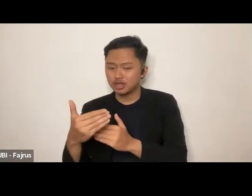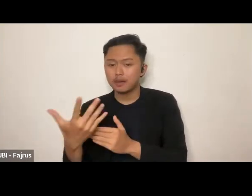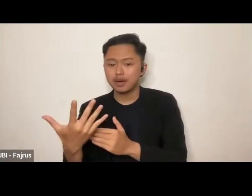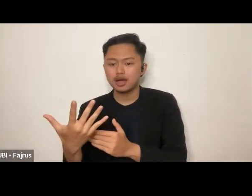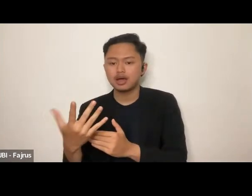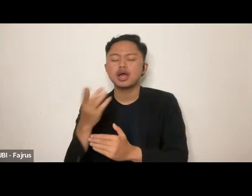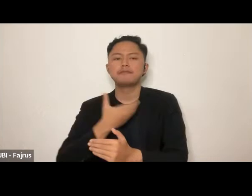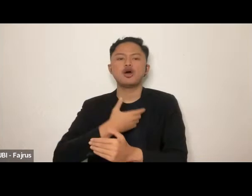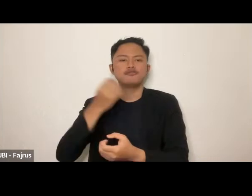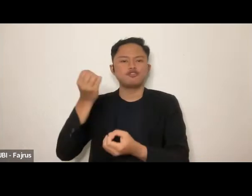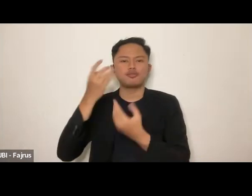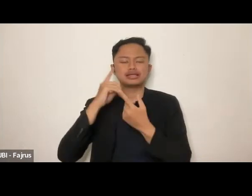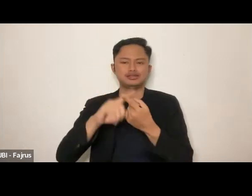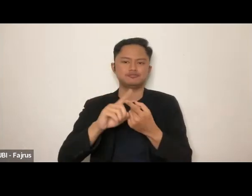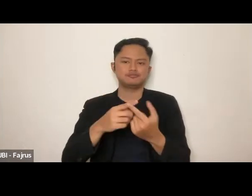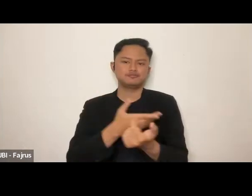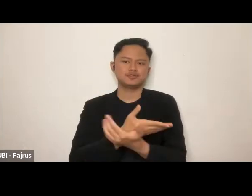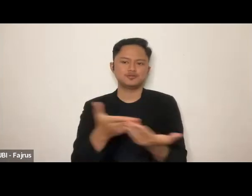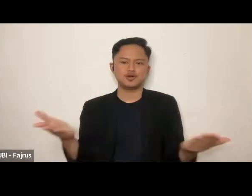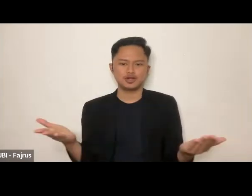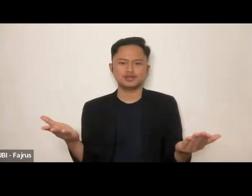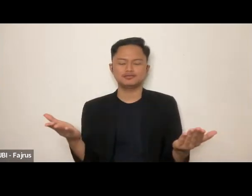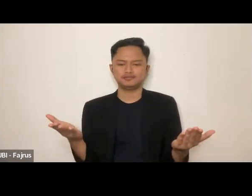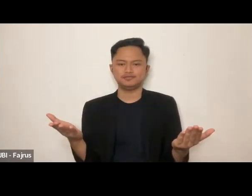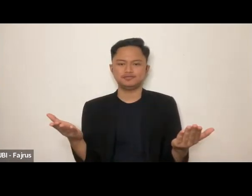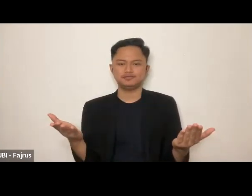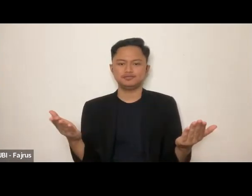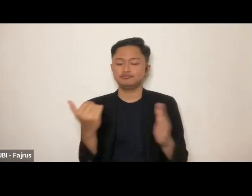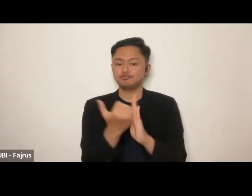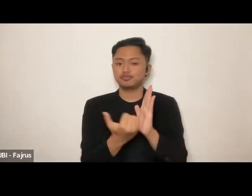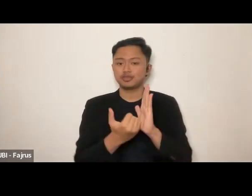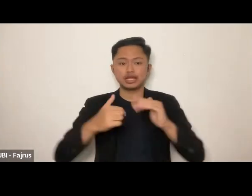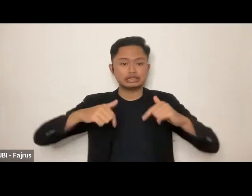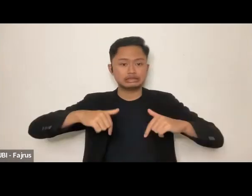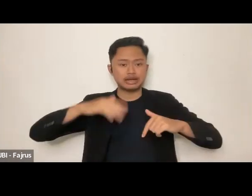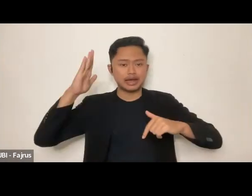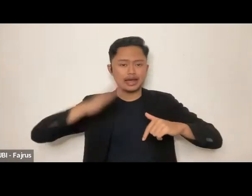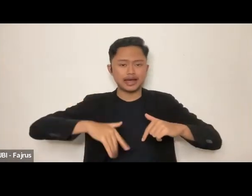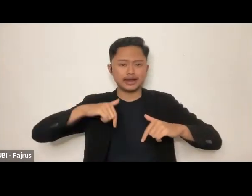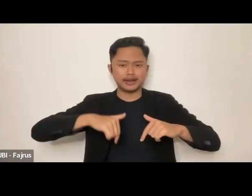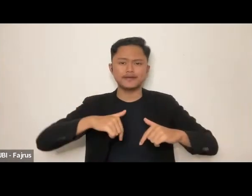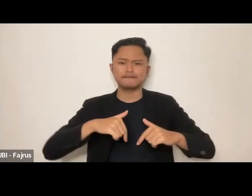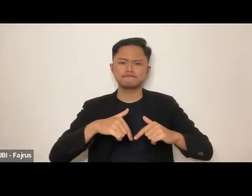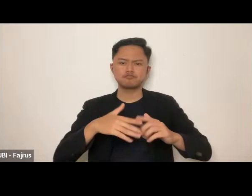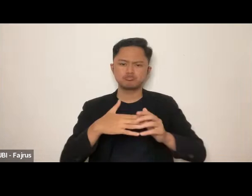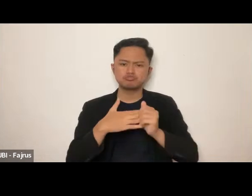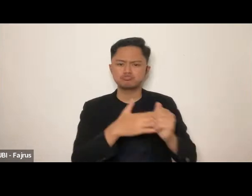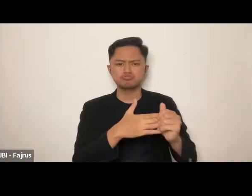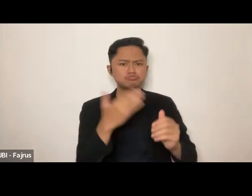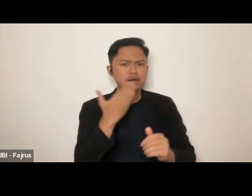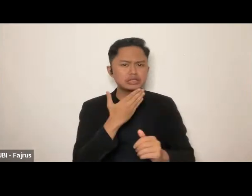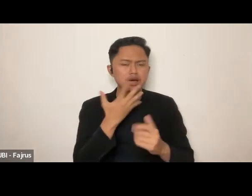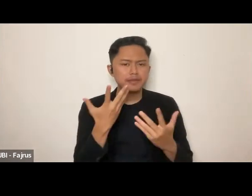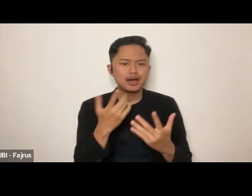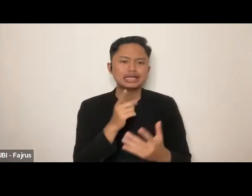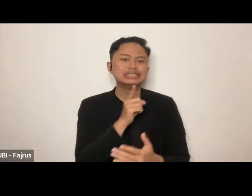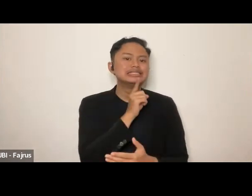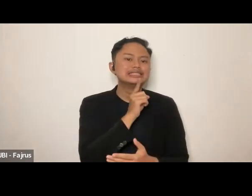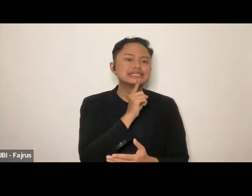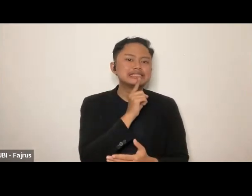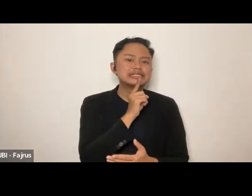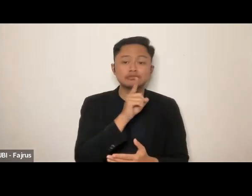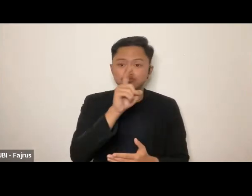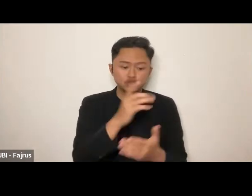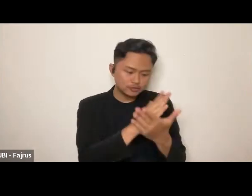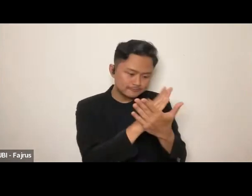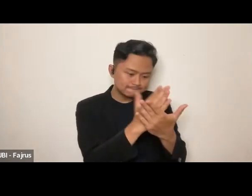inform all participants that our sessions today mainly conducted in English. If you need